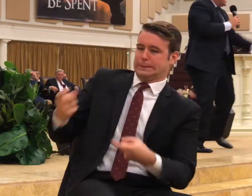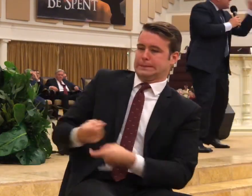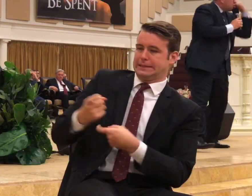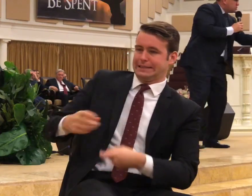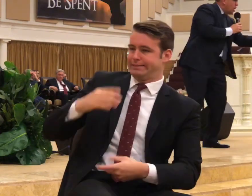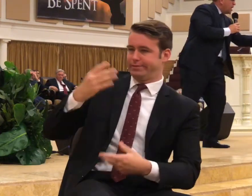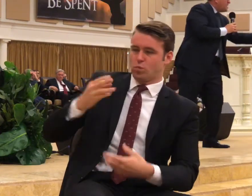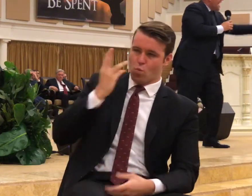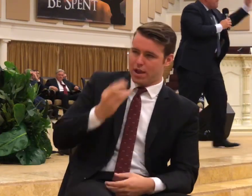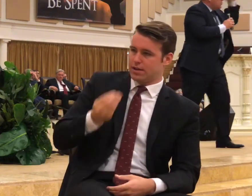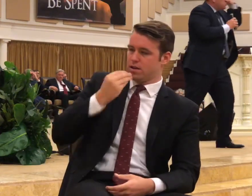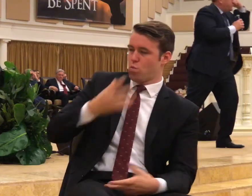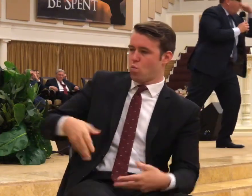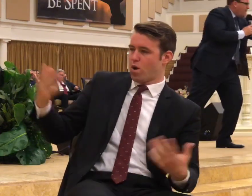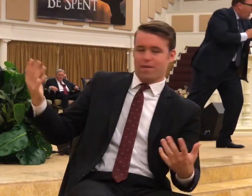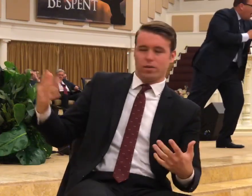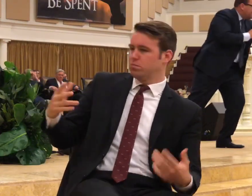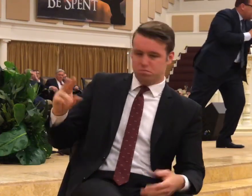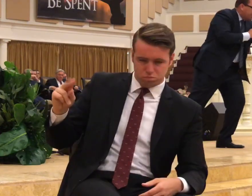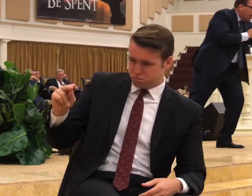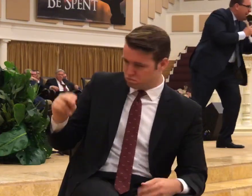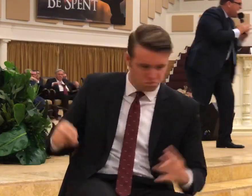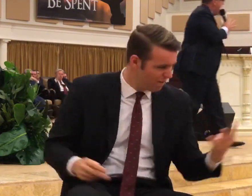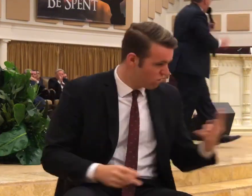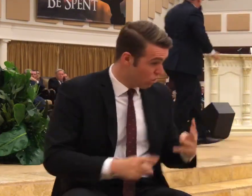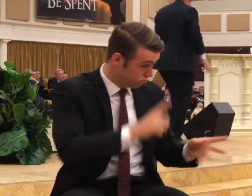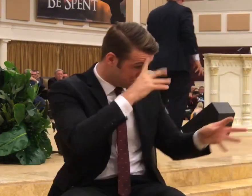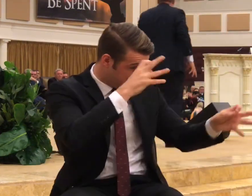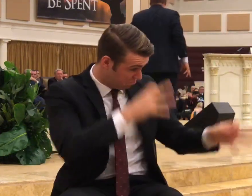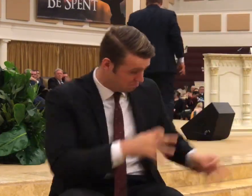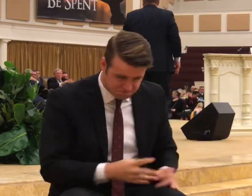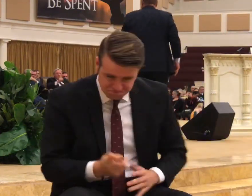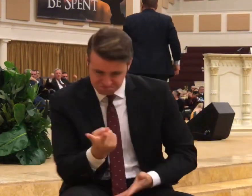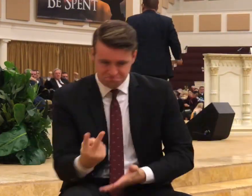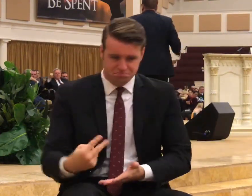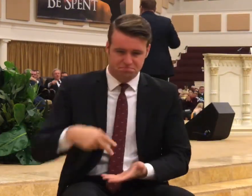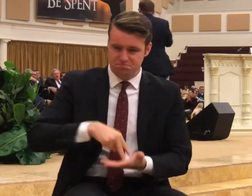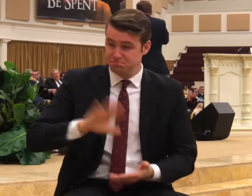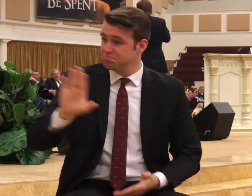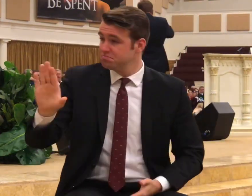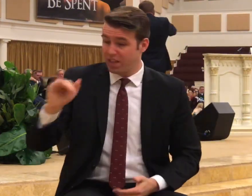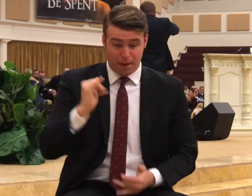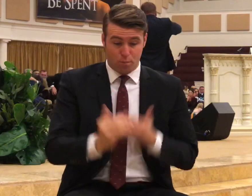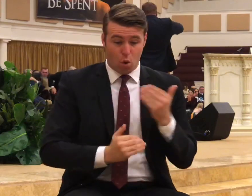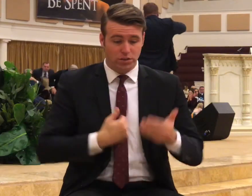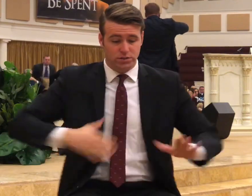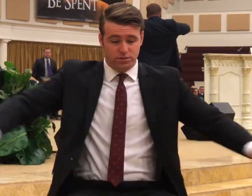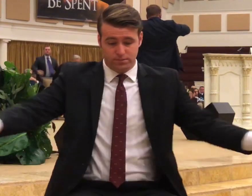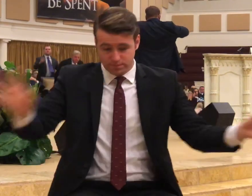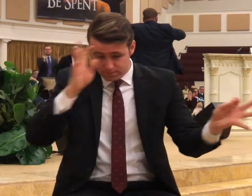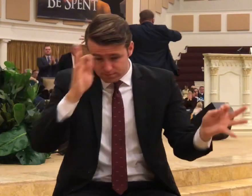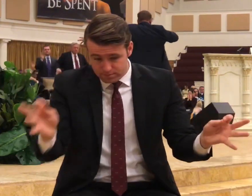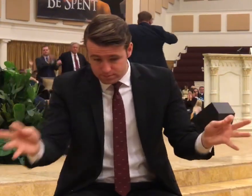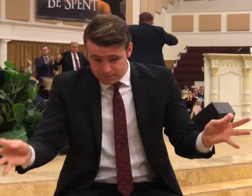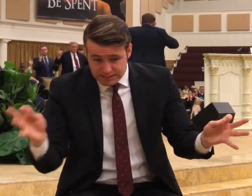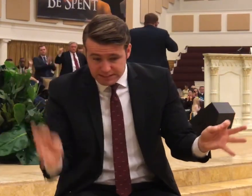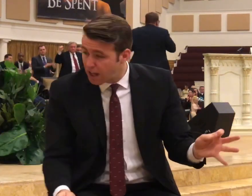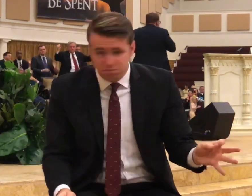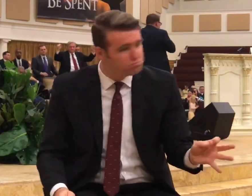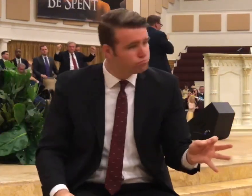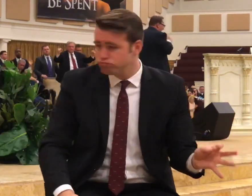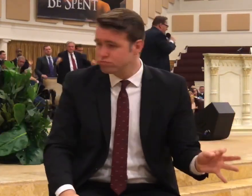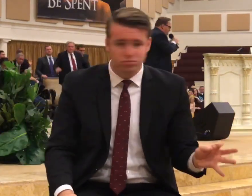else, he stood, those four boys stood, and in the process said, all right, I'm going to expand their